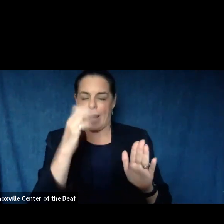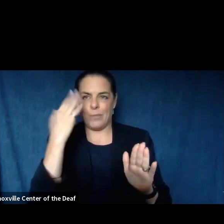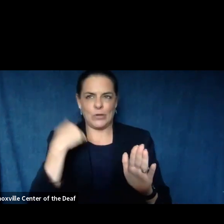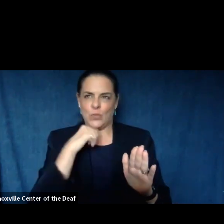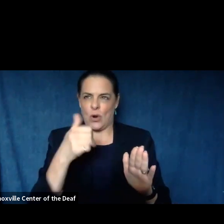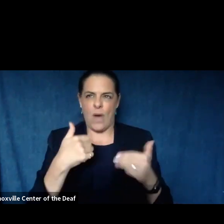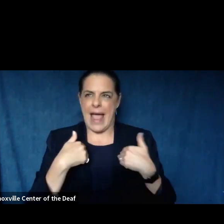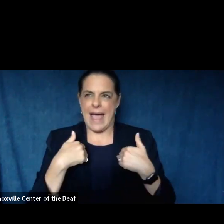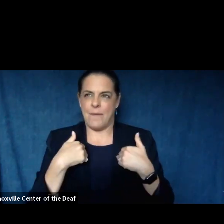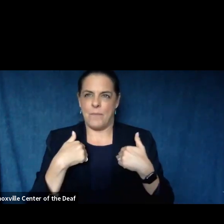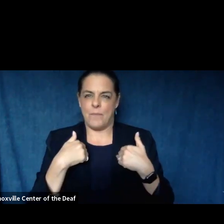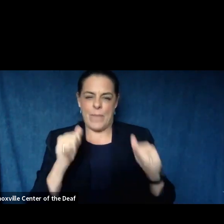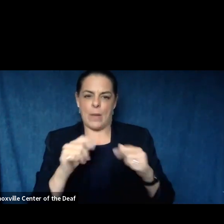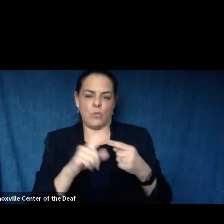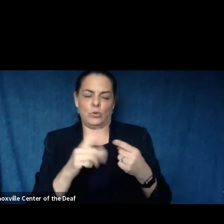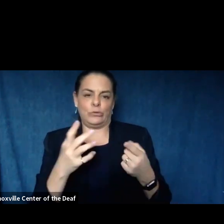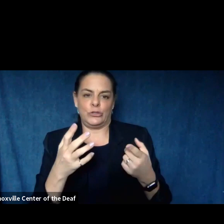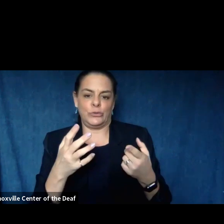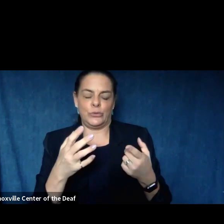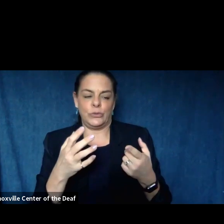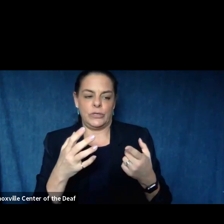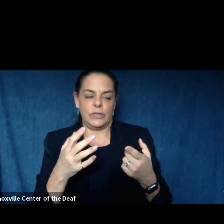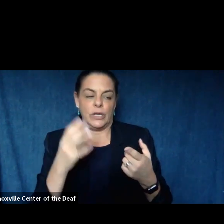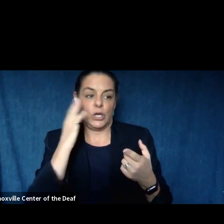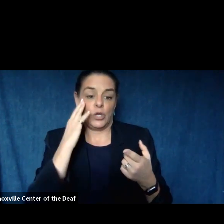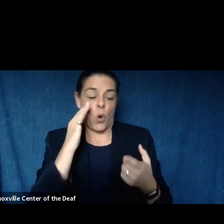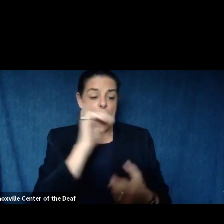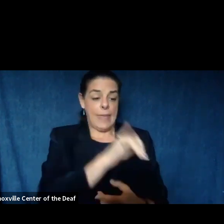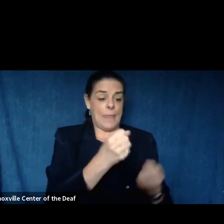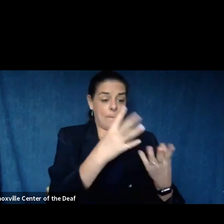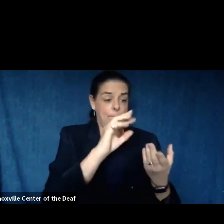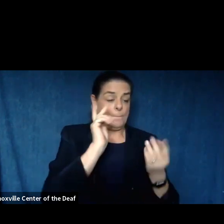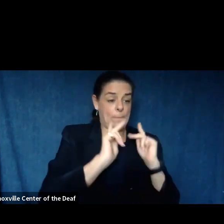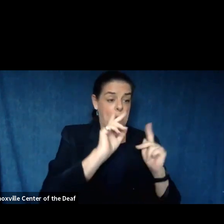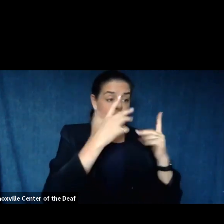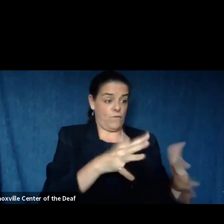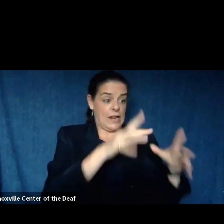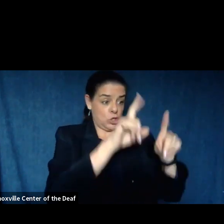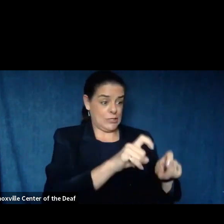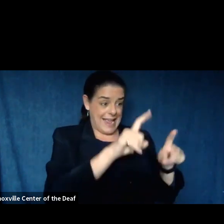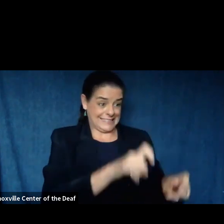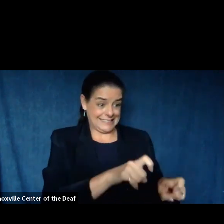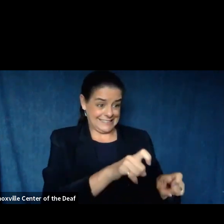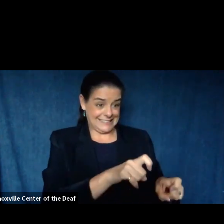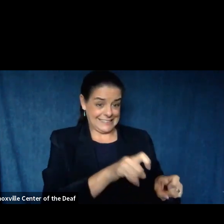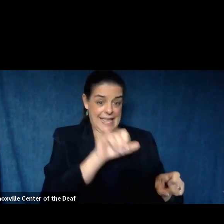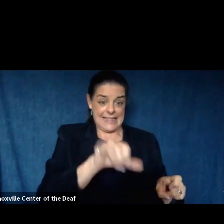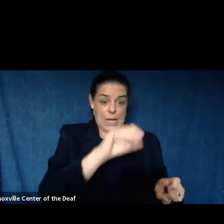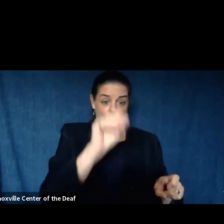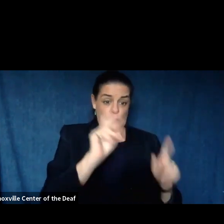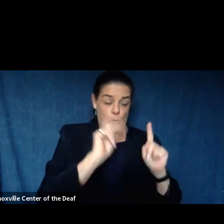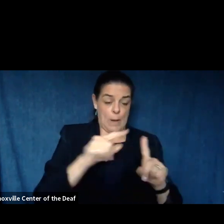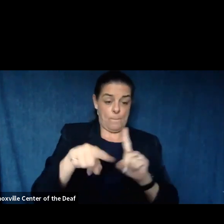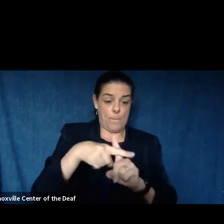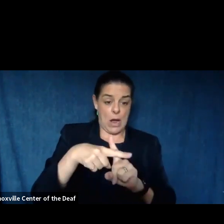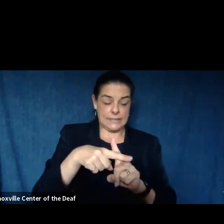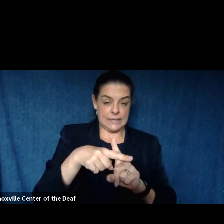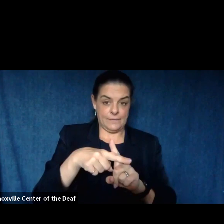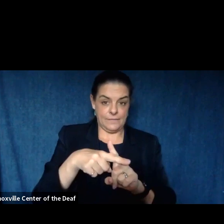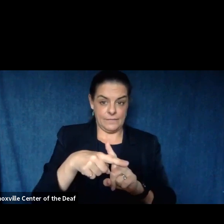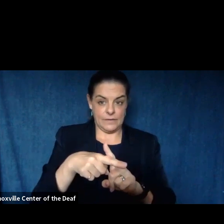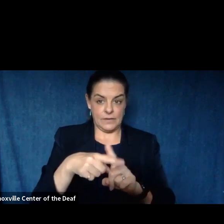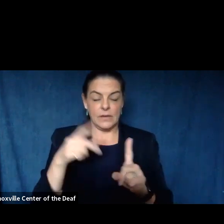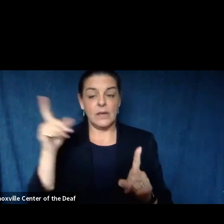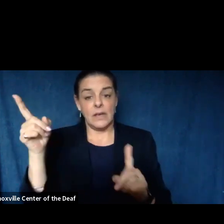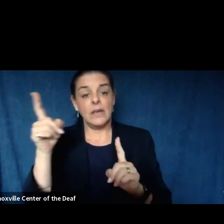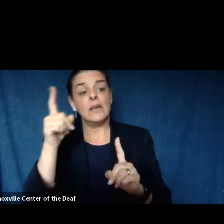say, the denominator, to be able to say, this many people have tested and this % of people are positive. The